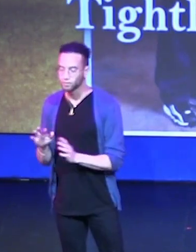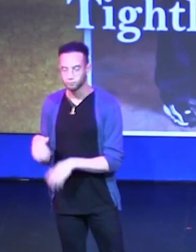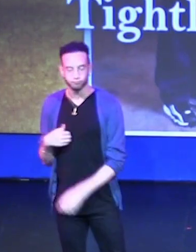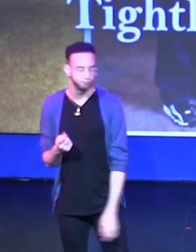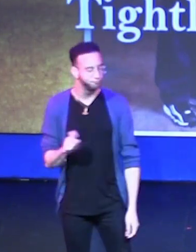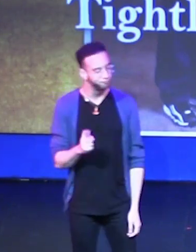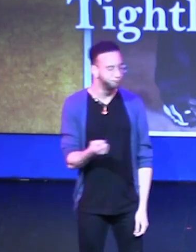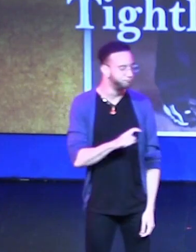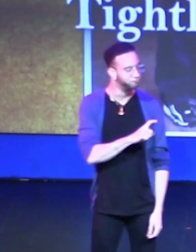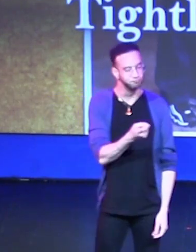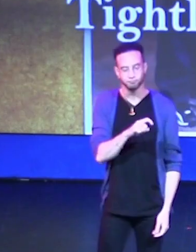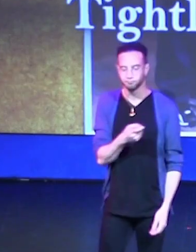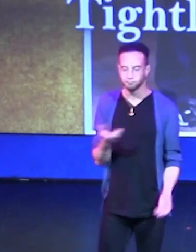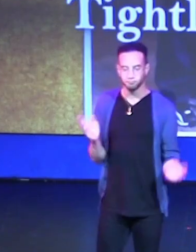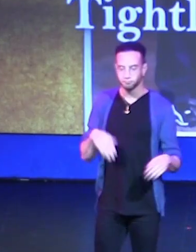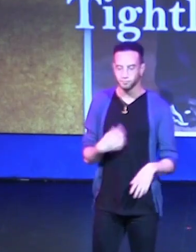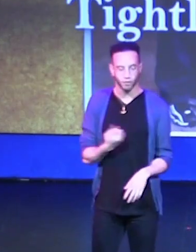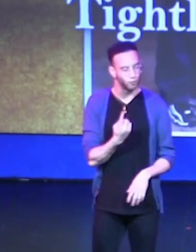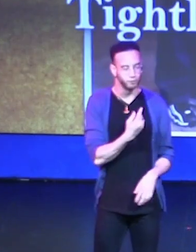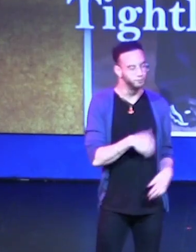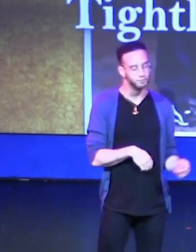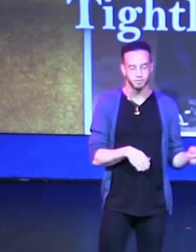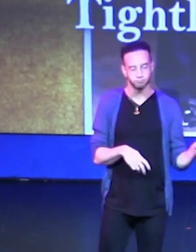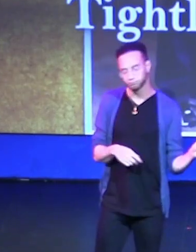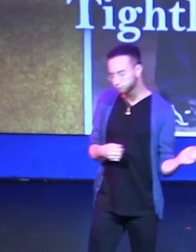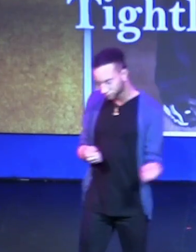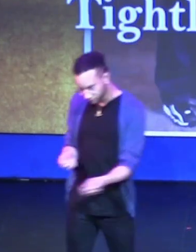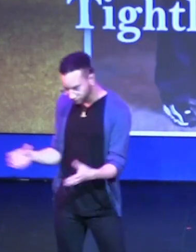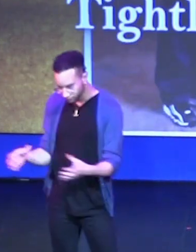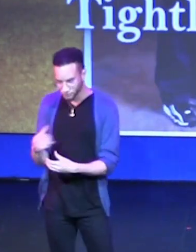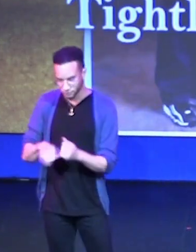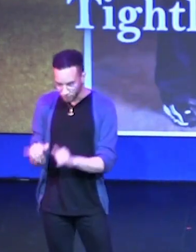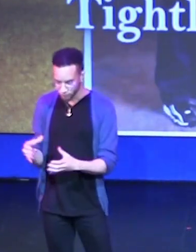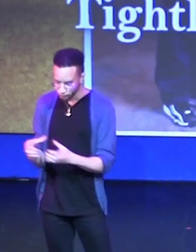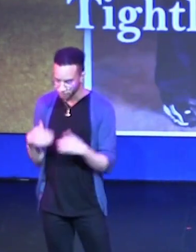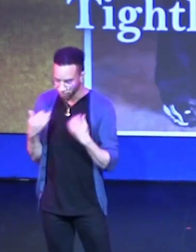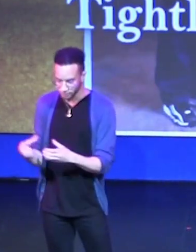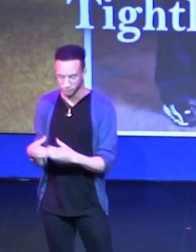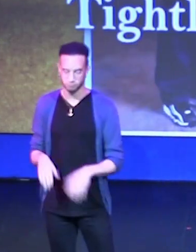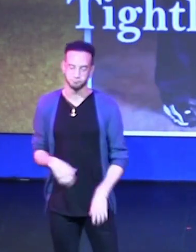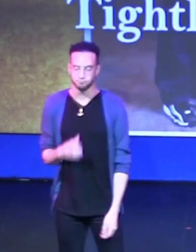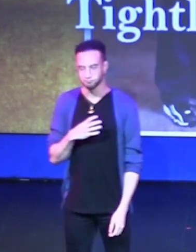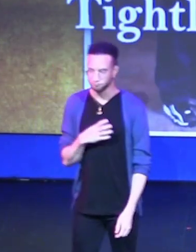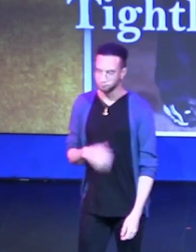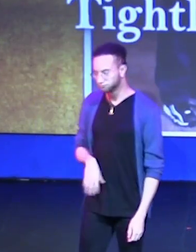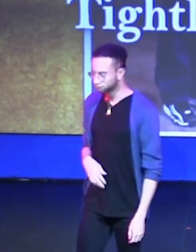And as I began to learn, I still was not improving. I was very isolated. My mom did encourage